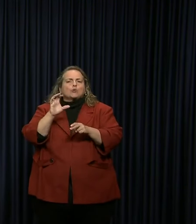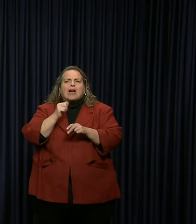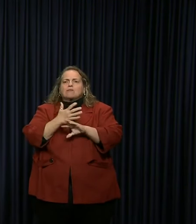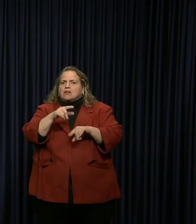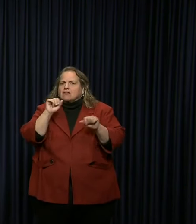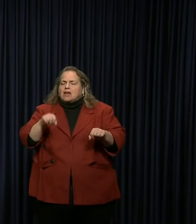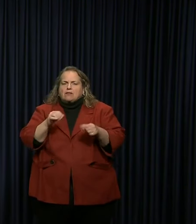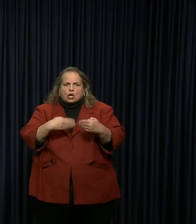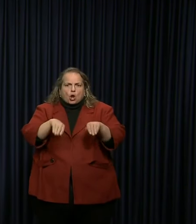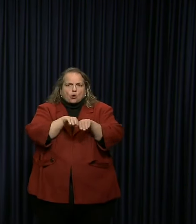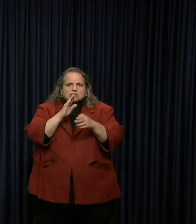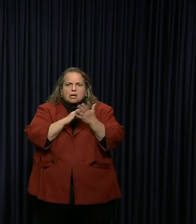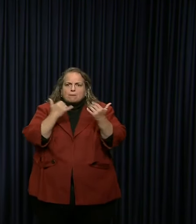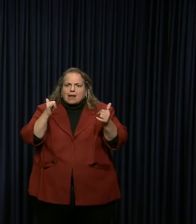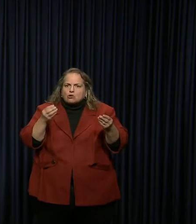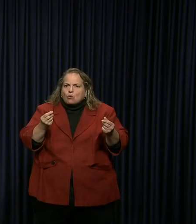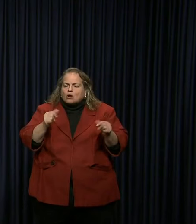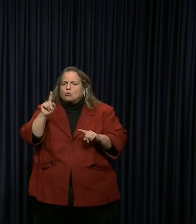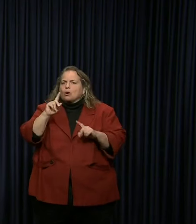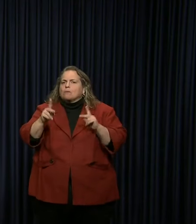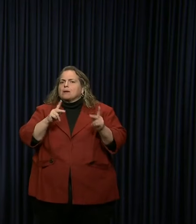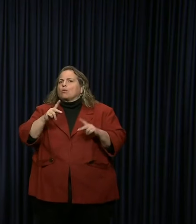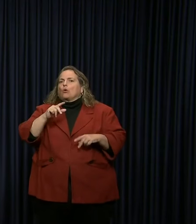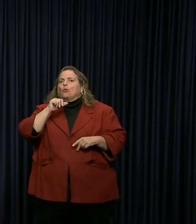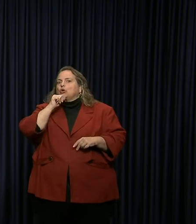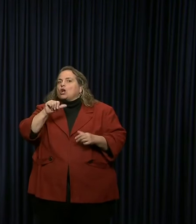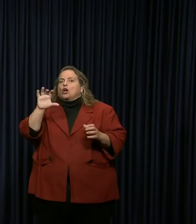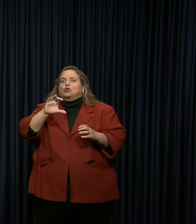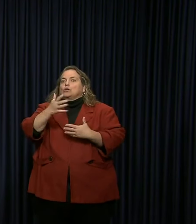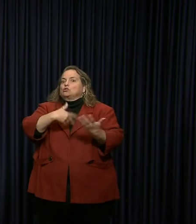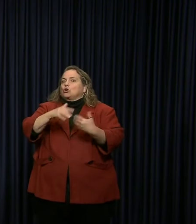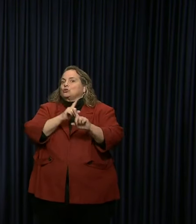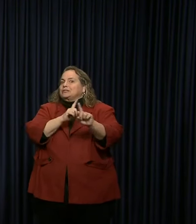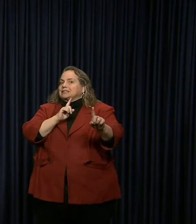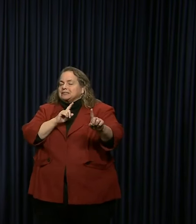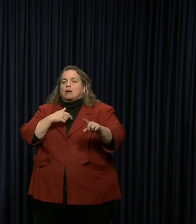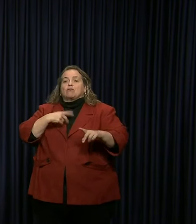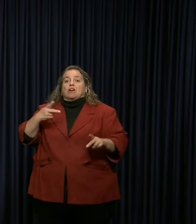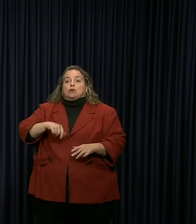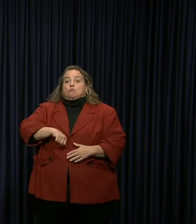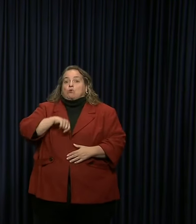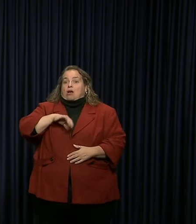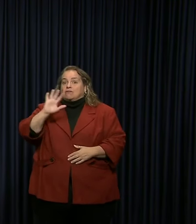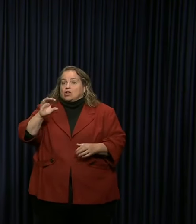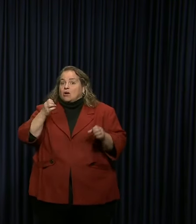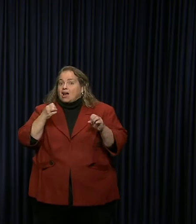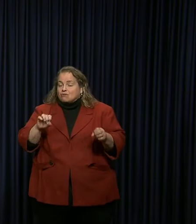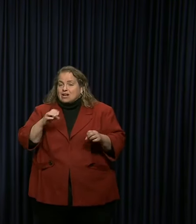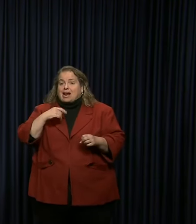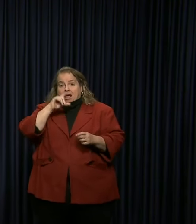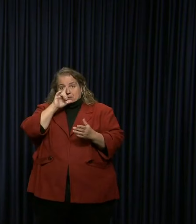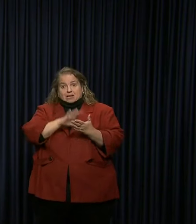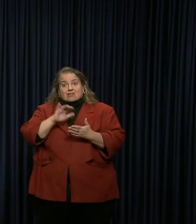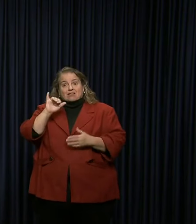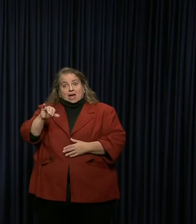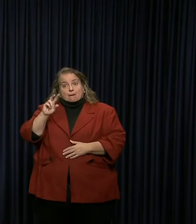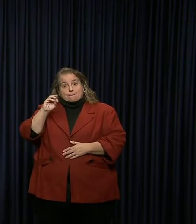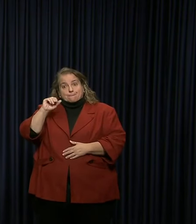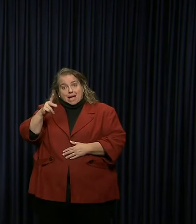down some playgrounds where people weren't engaging in social distancing. I'm very proud of their efforts, and I believe this map would look